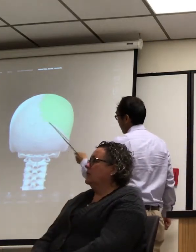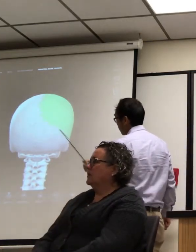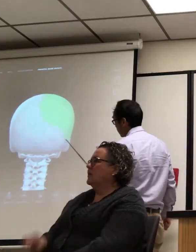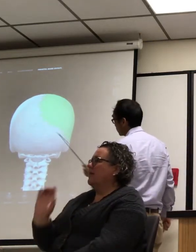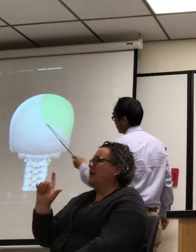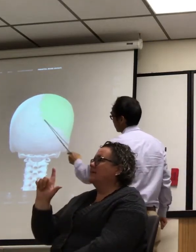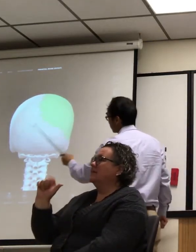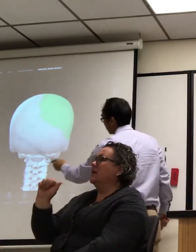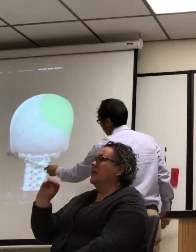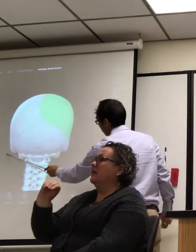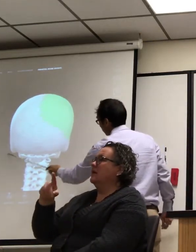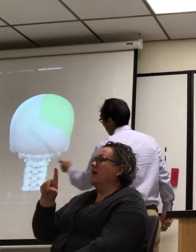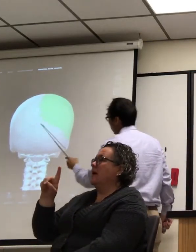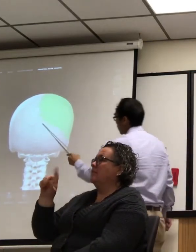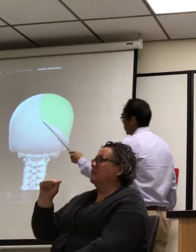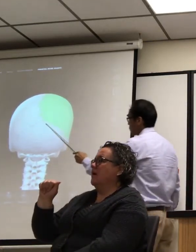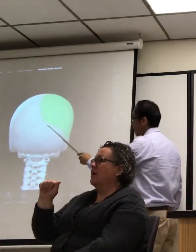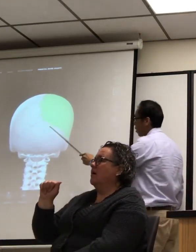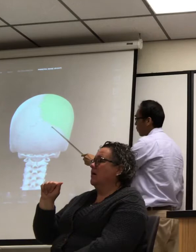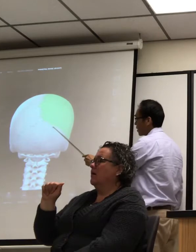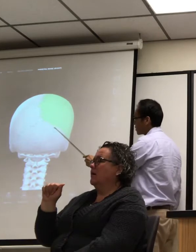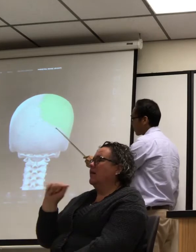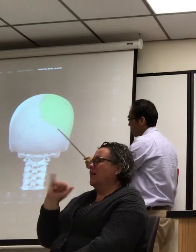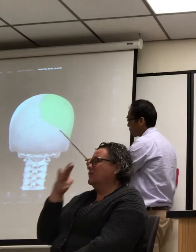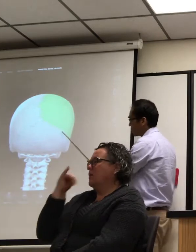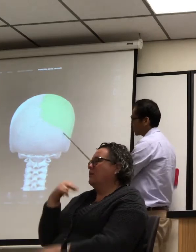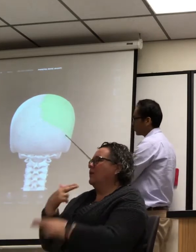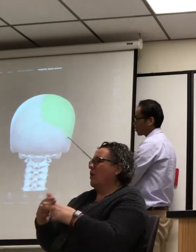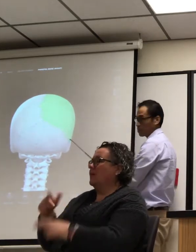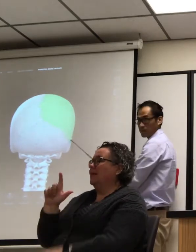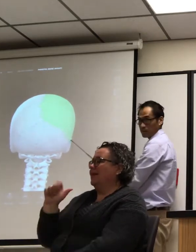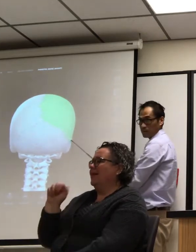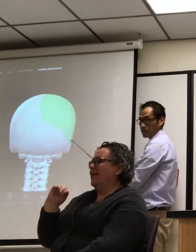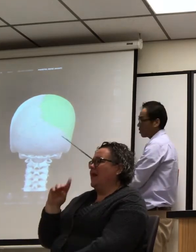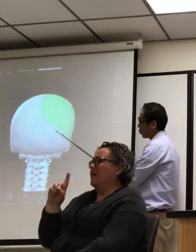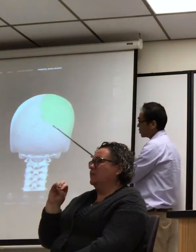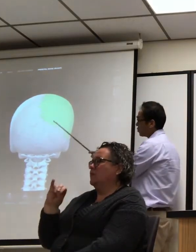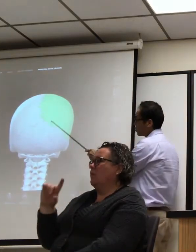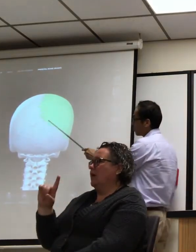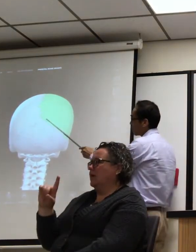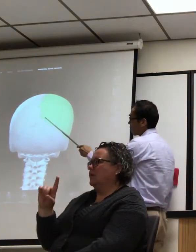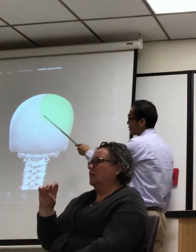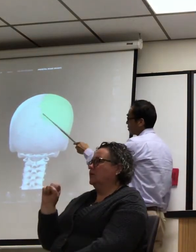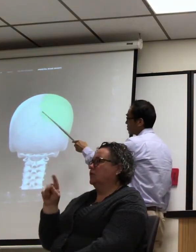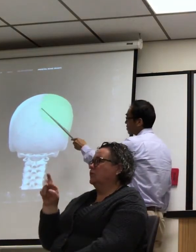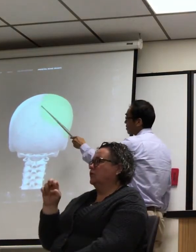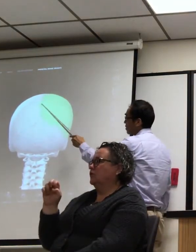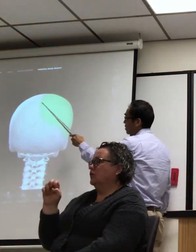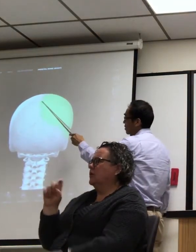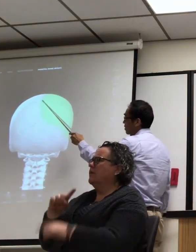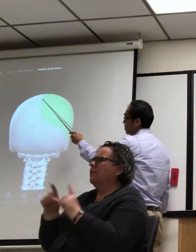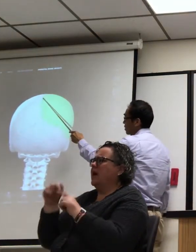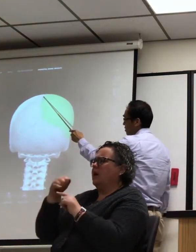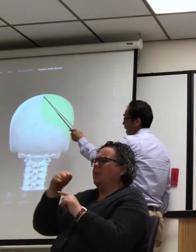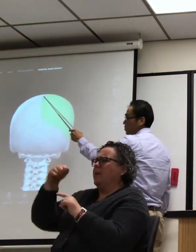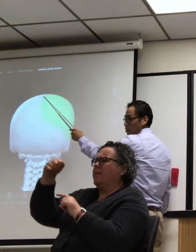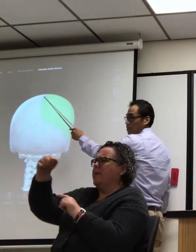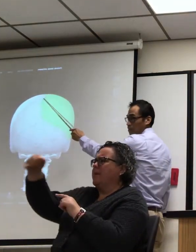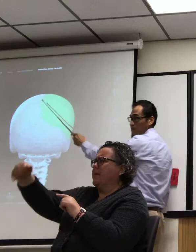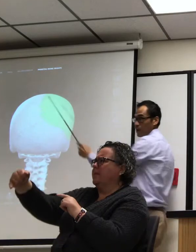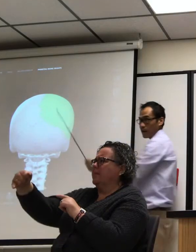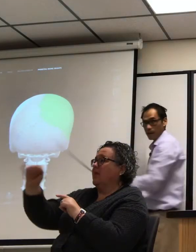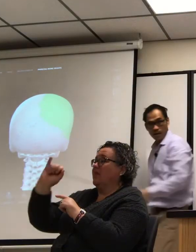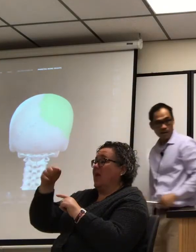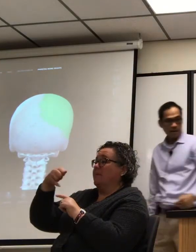That's a lambda. But anyways, we call this the Lambdoid Suture. What suture do we call this?